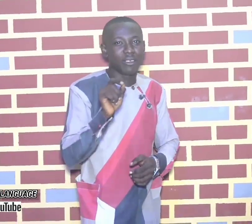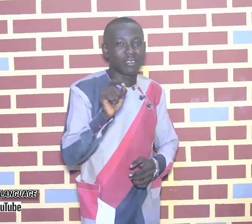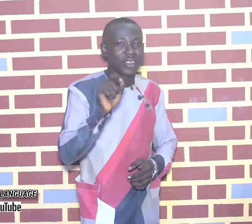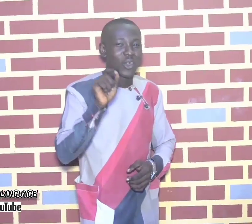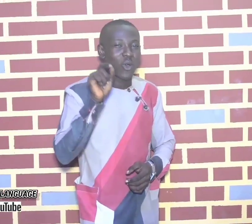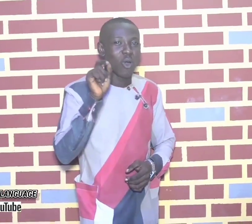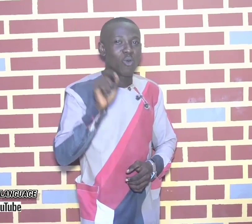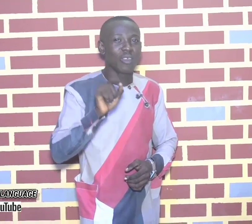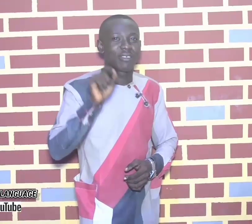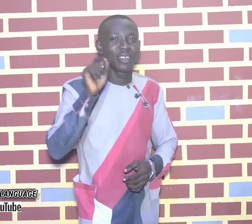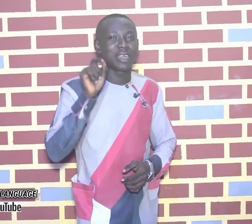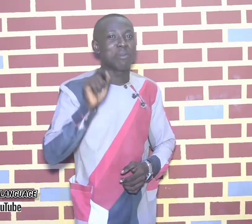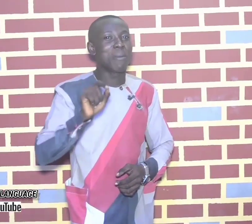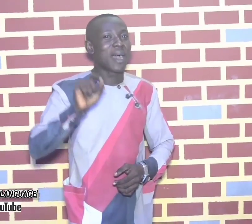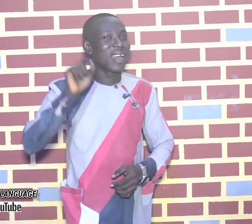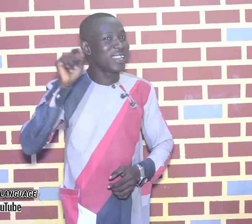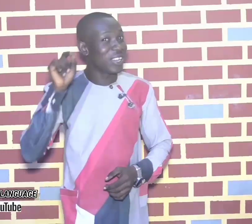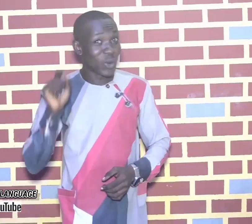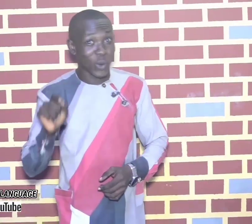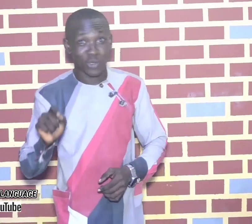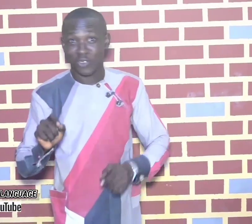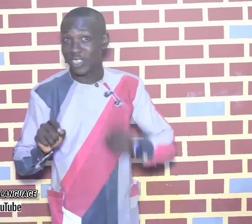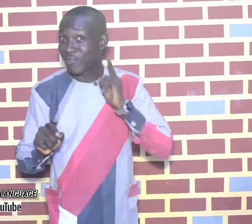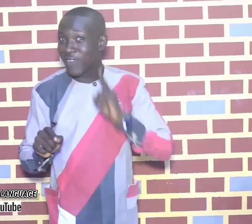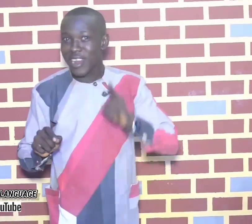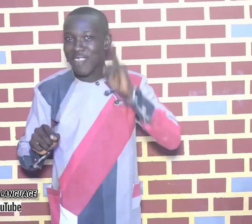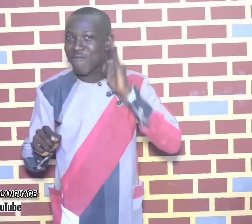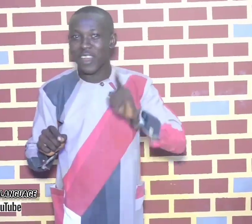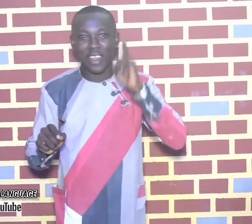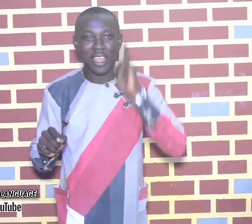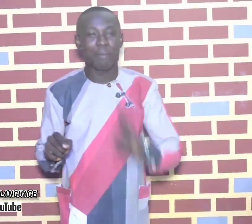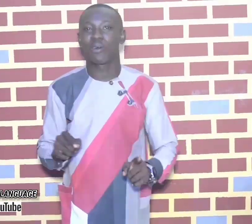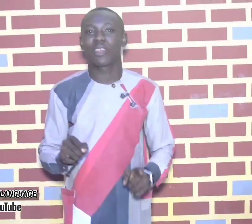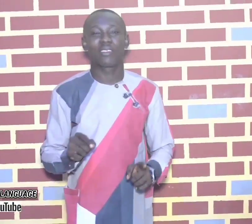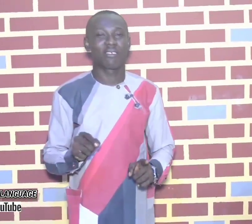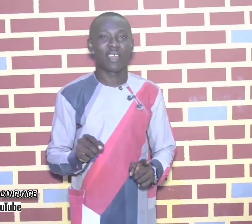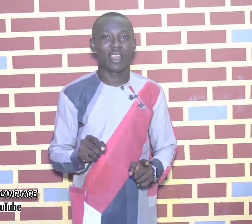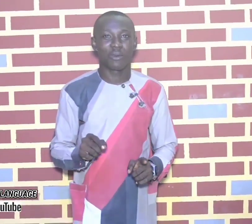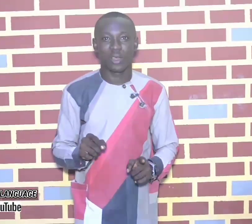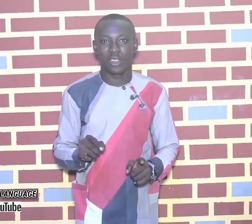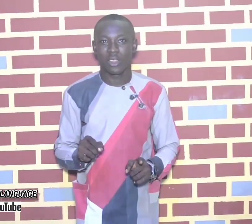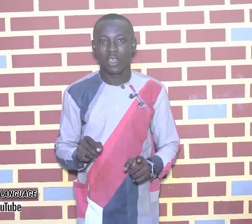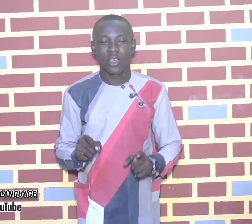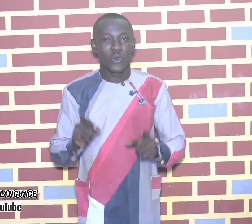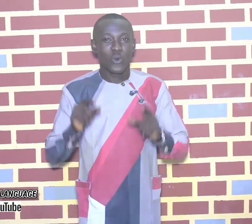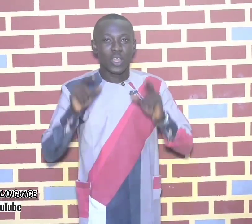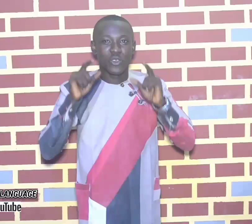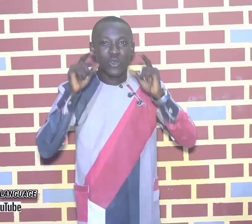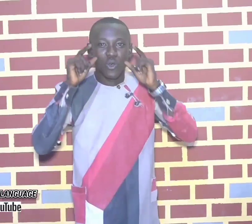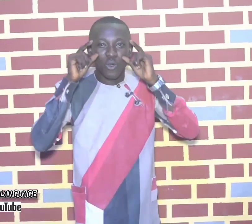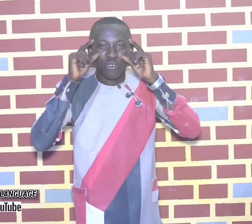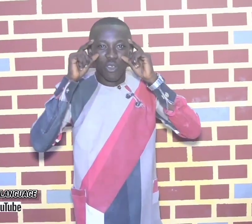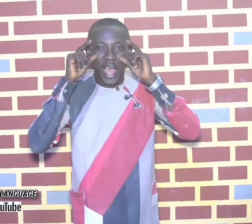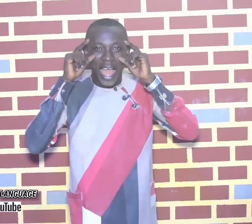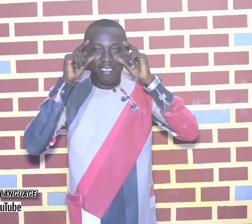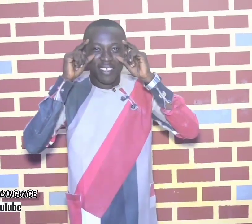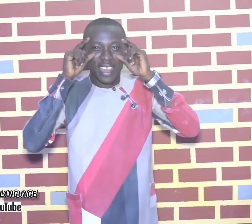Please always remember the laws. It's very, very important in sign language. When you close your eyes a